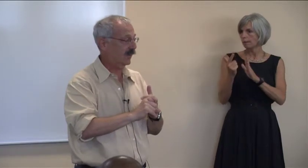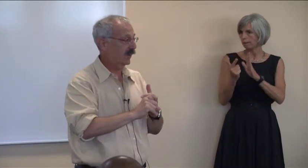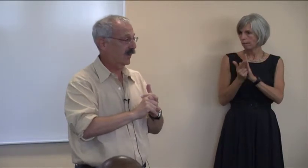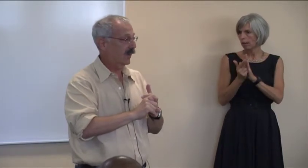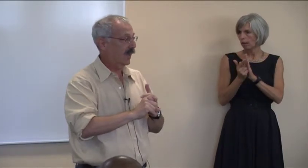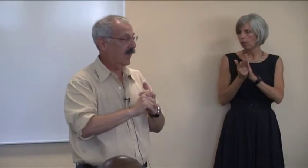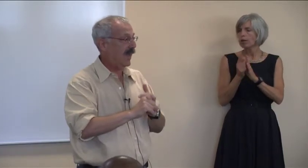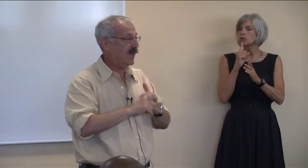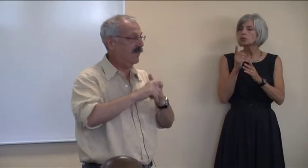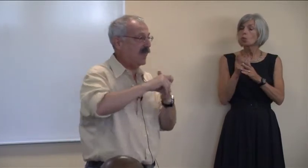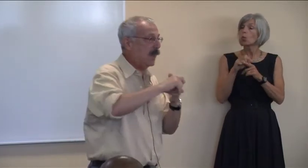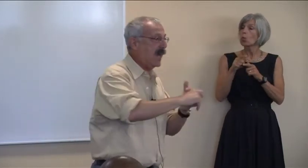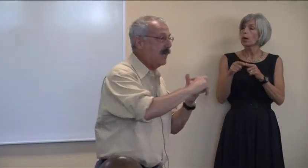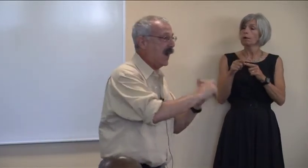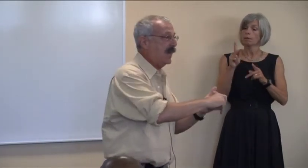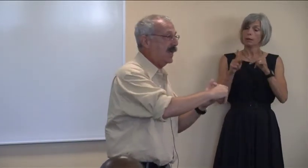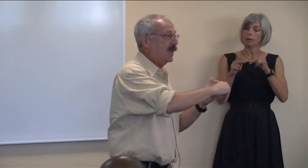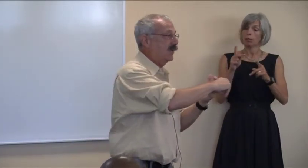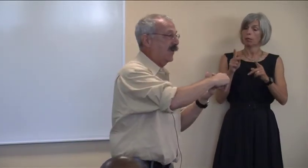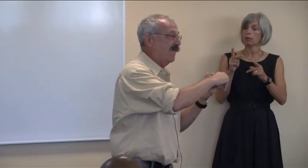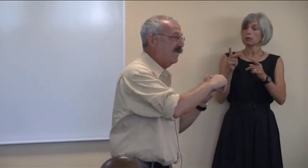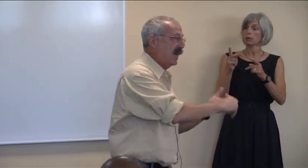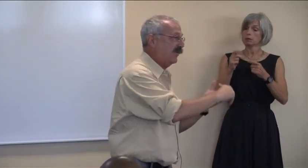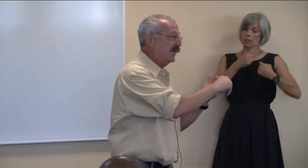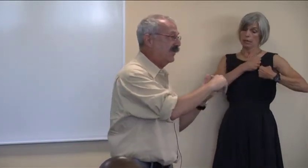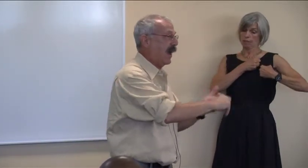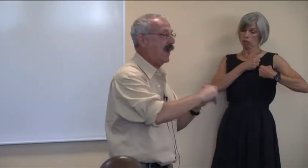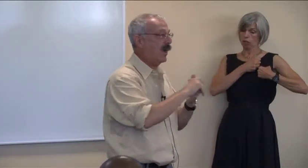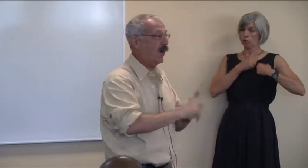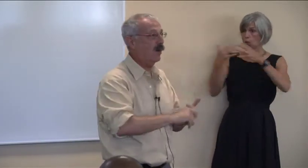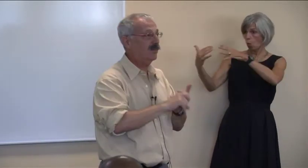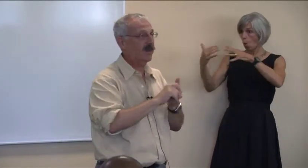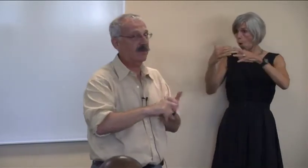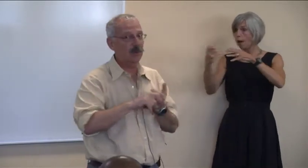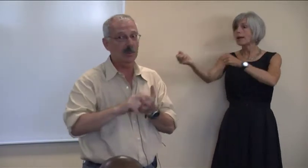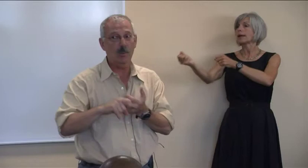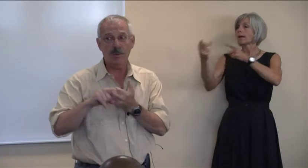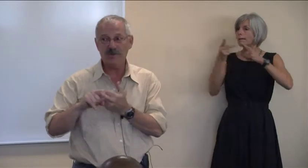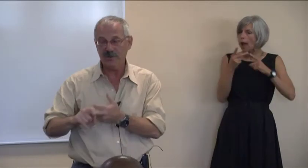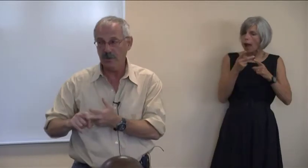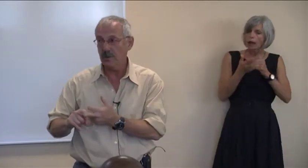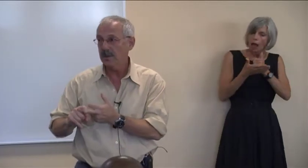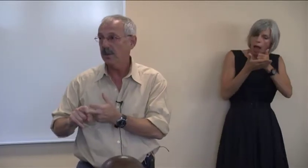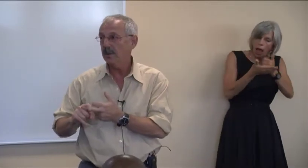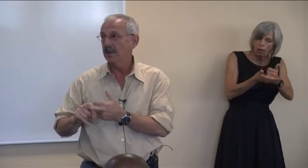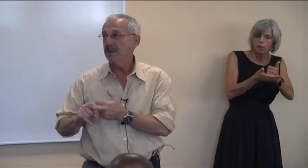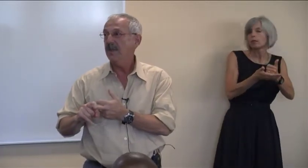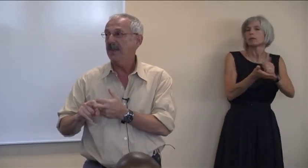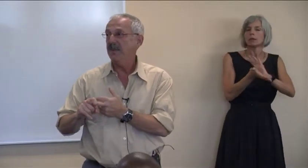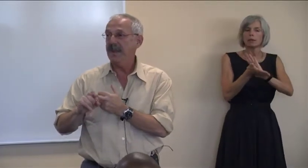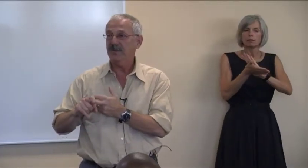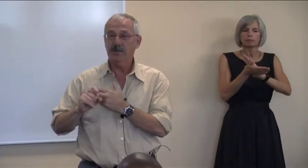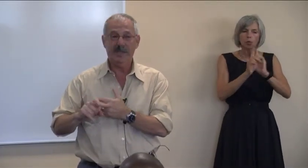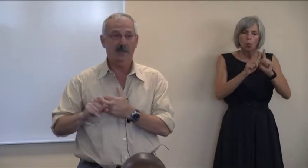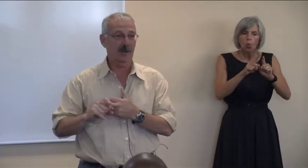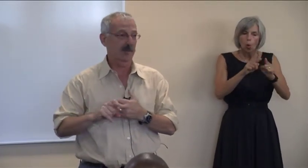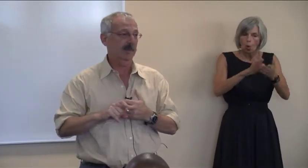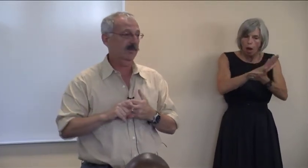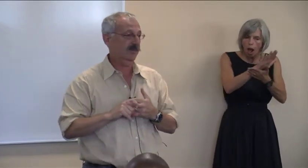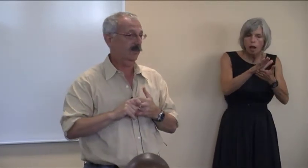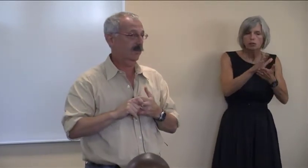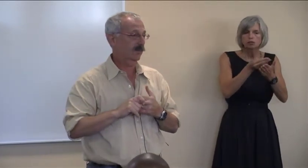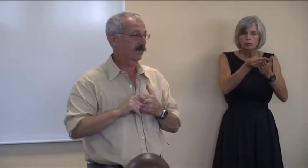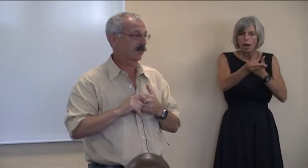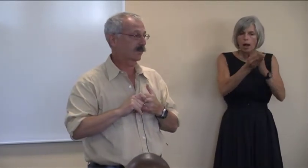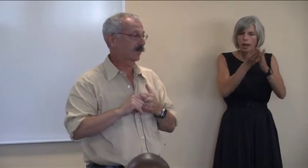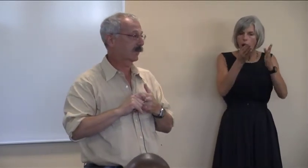banks that if they lend money to veterans buying homes after World War II, that the banks will be held